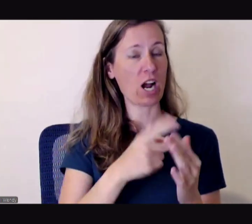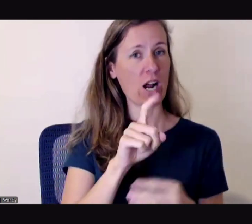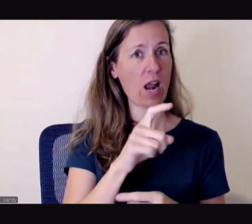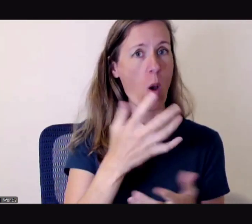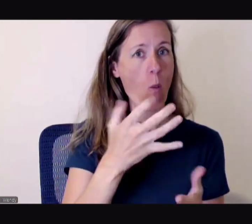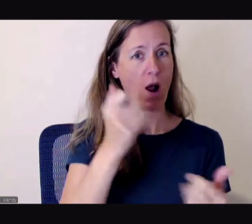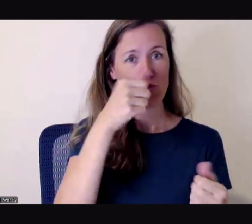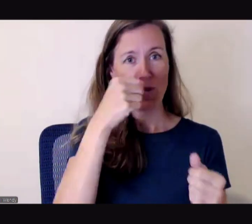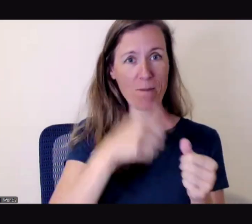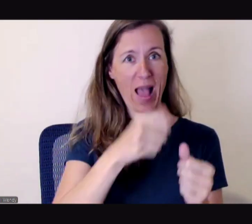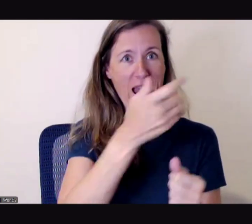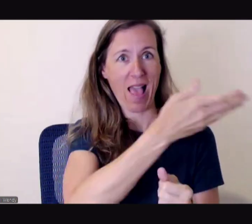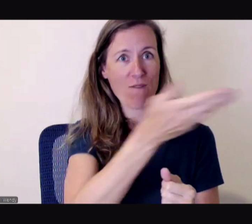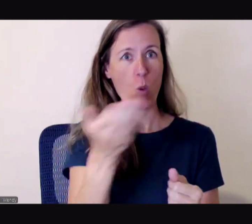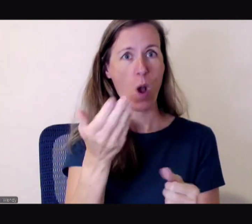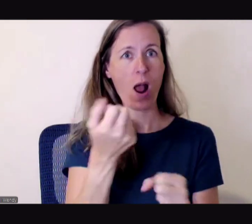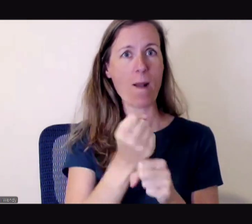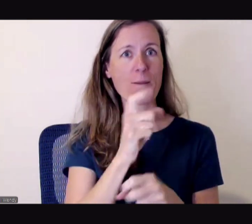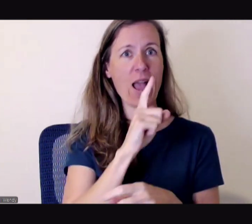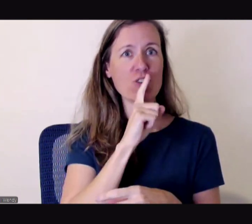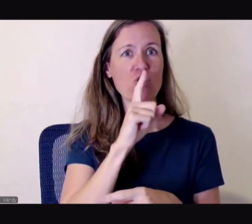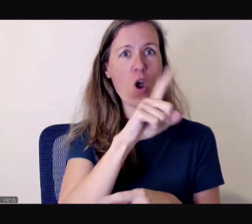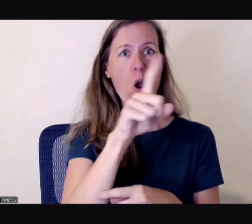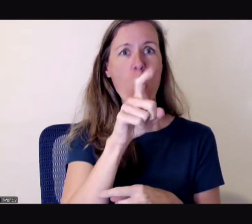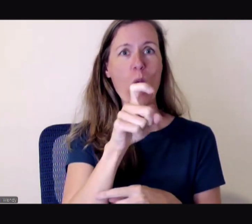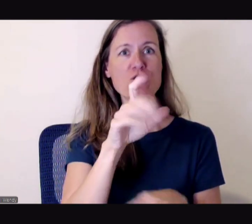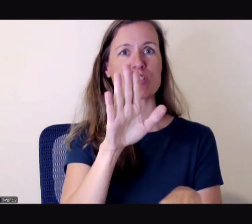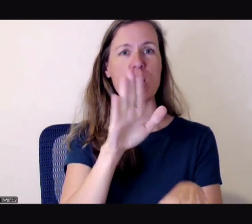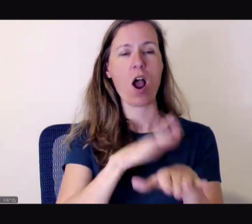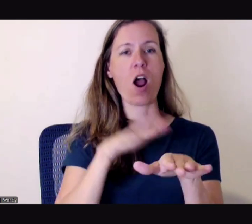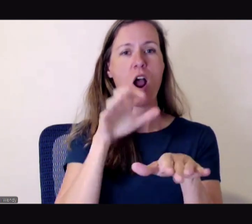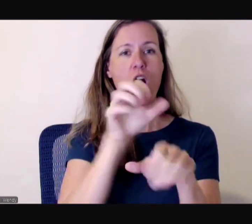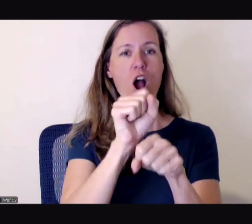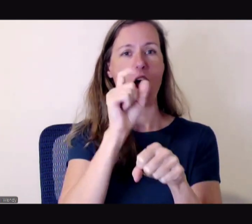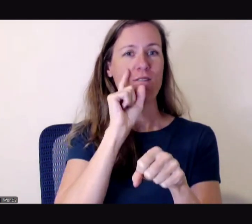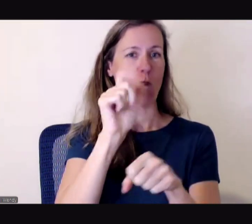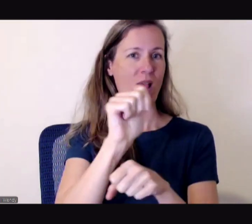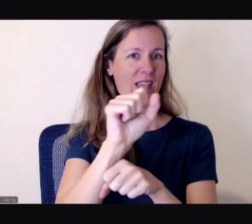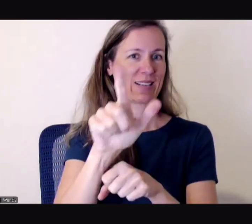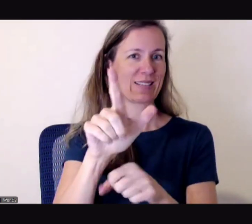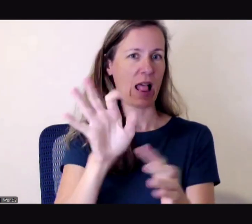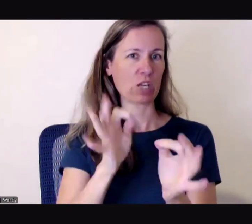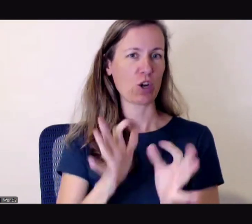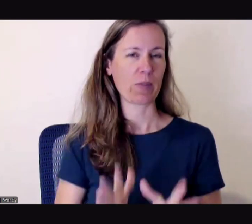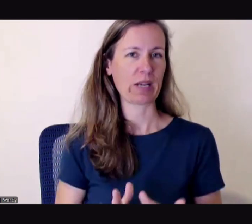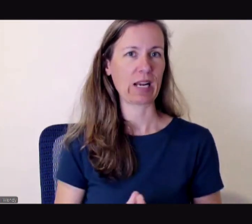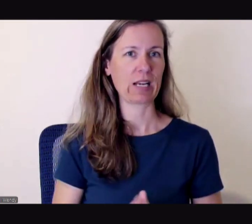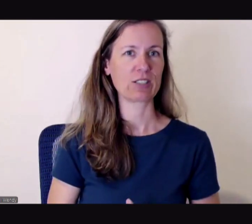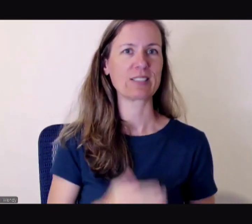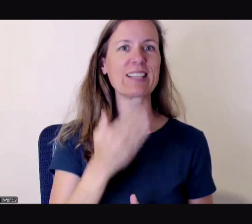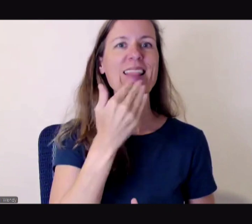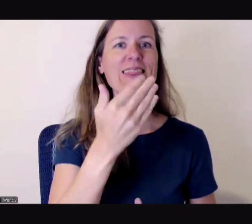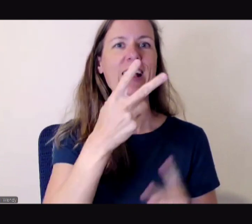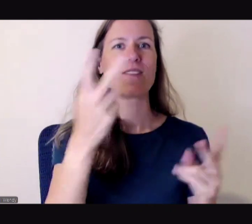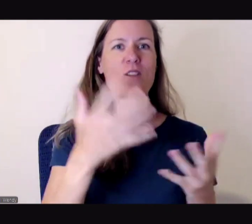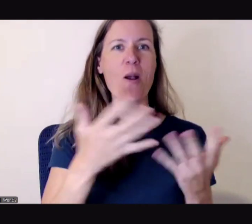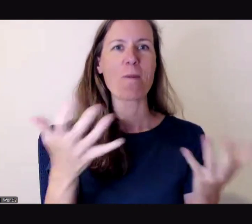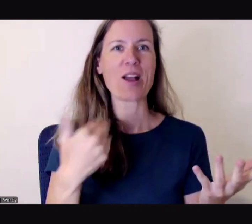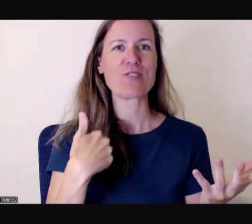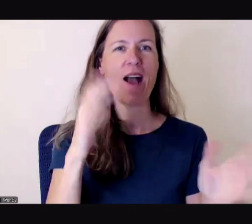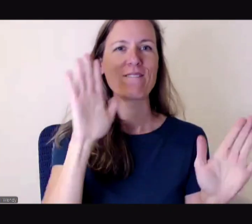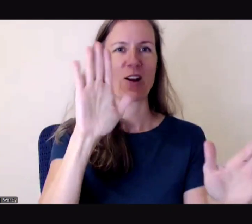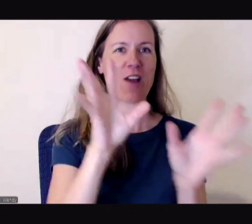make sure the questions get caught for ASL interpretation. Thank you very much, and have a great